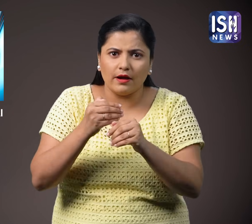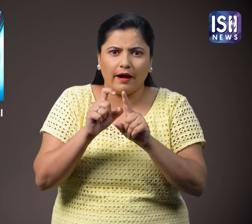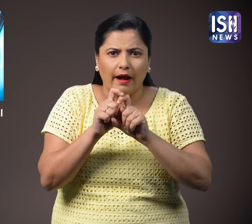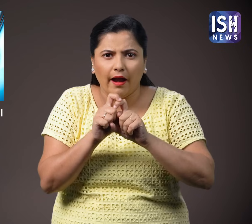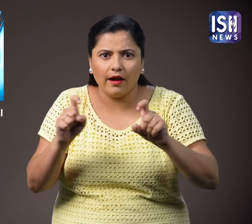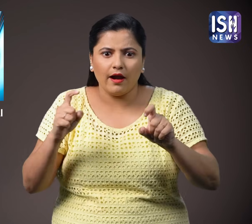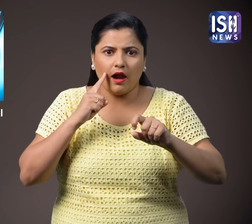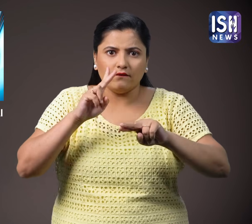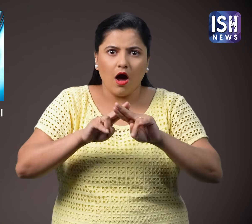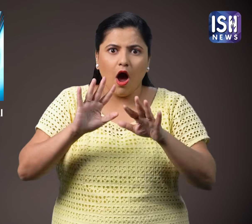process.